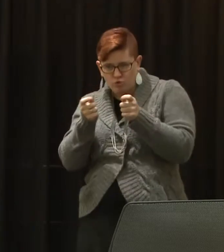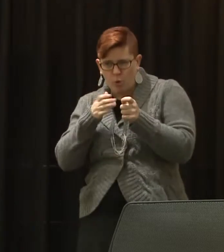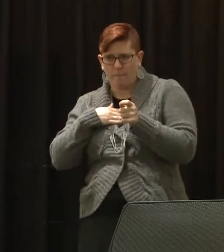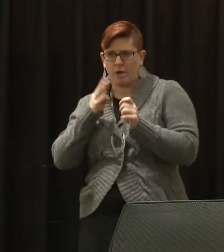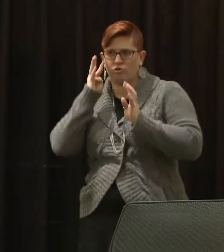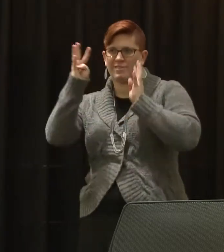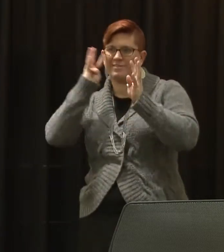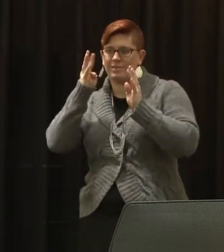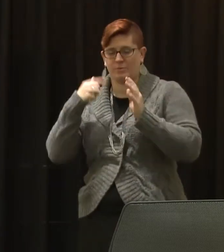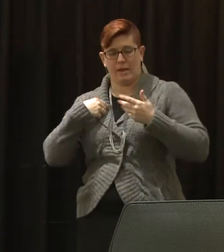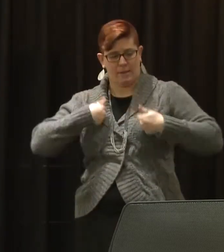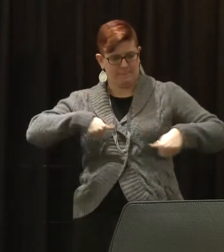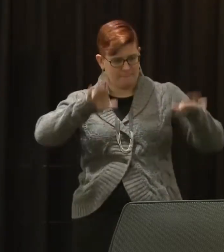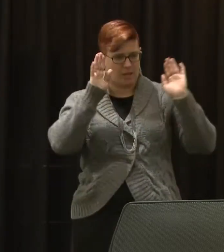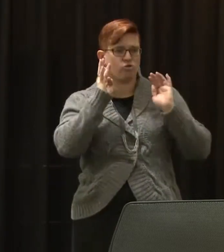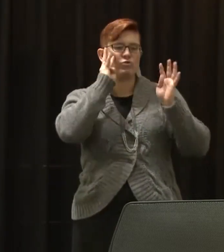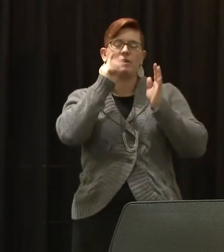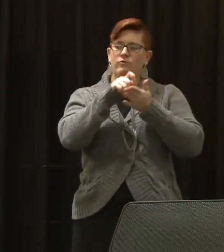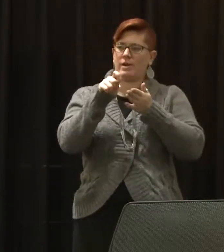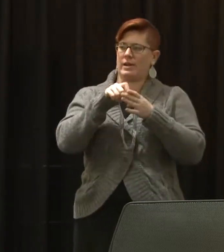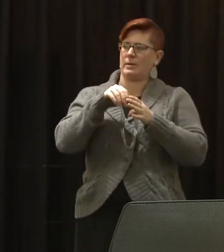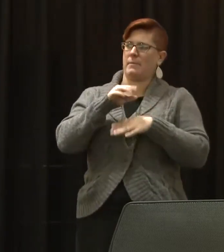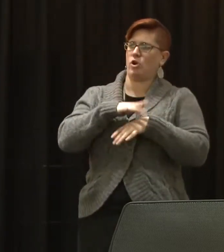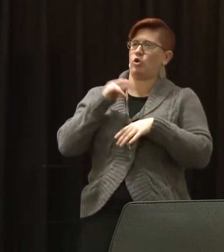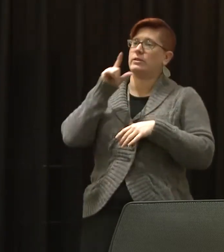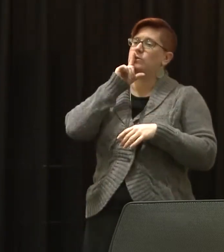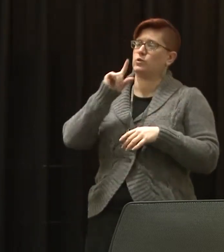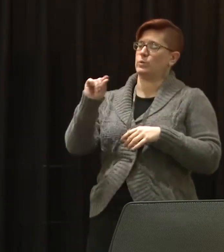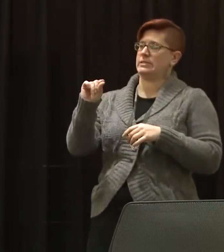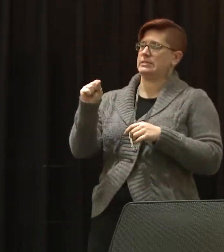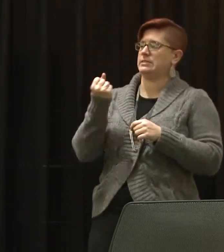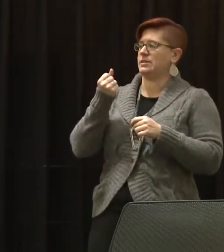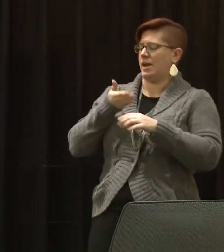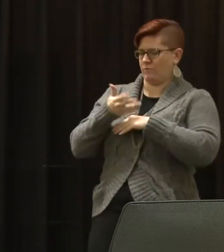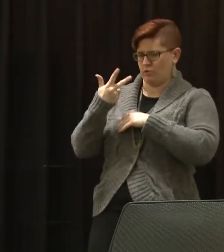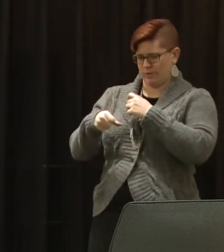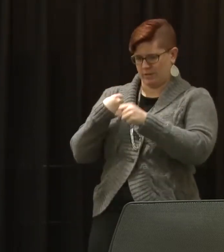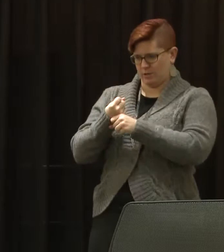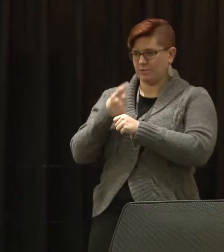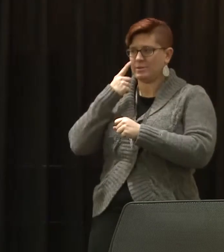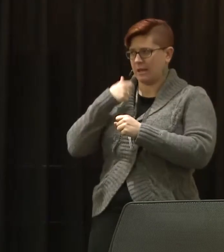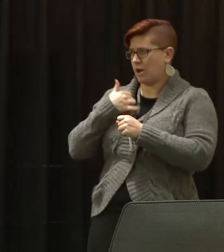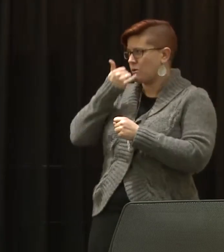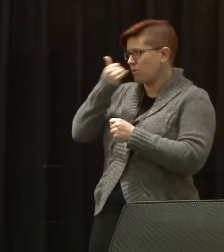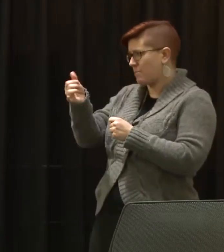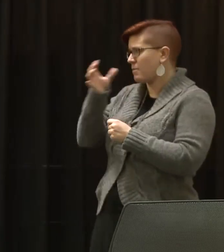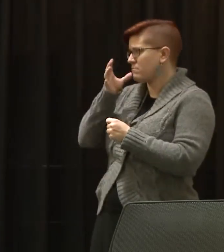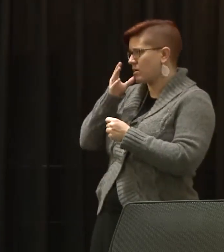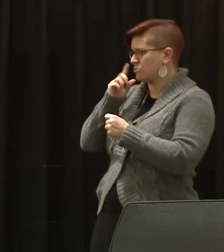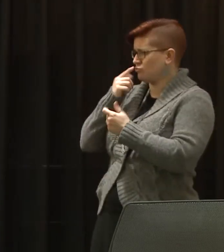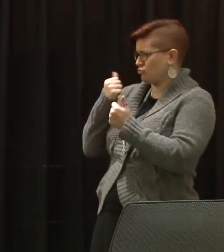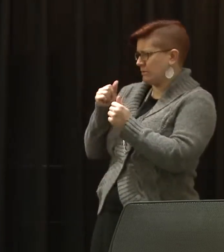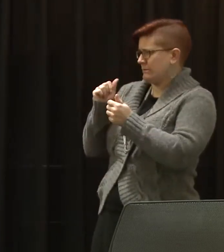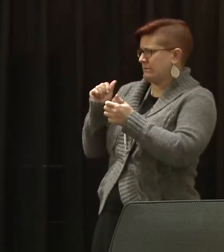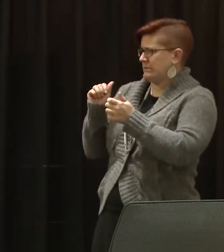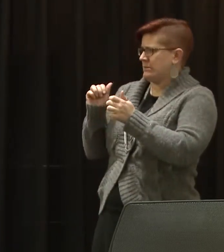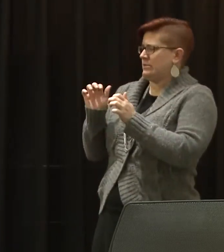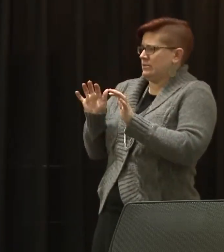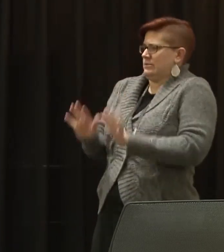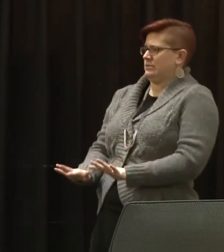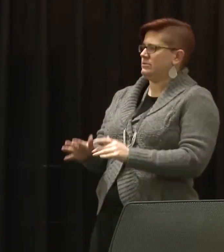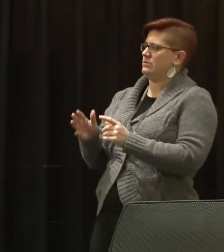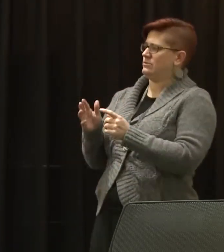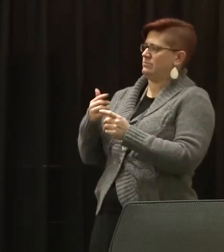I abandoned creative writing in my early 20s after 3 years when I called my mother to reconcile because my then wife was pregnant with